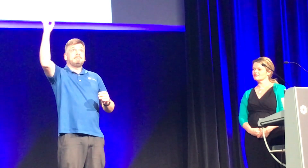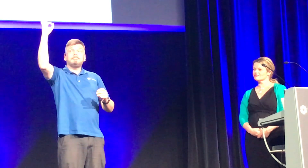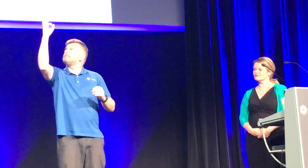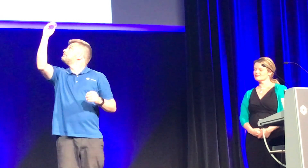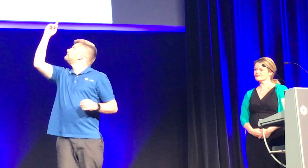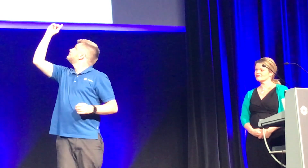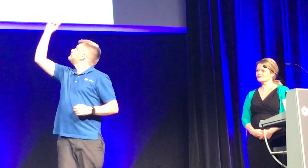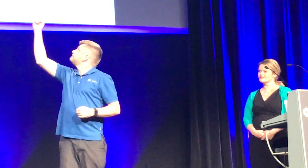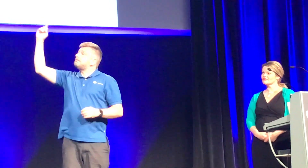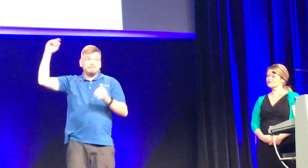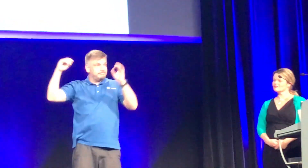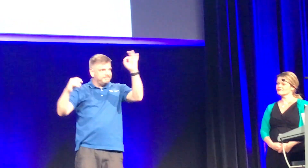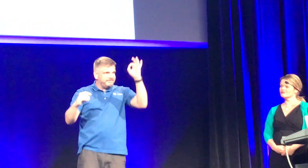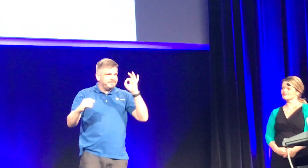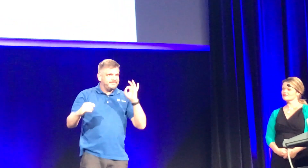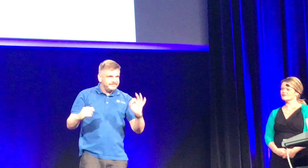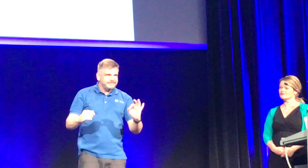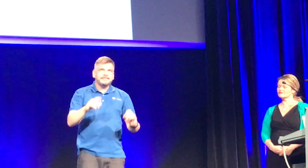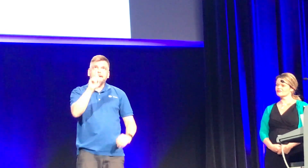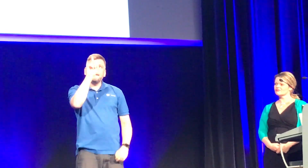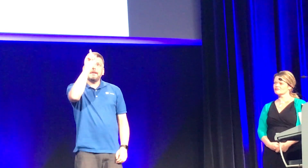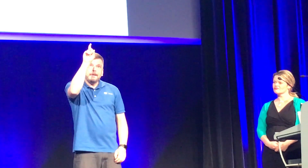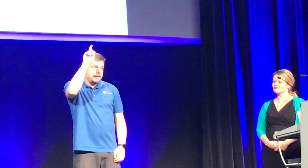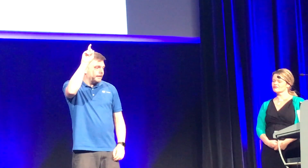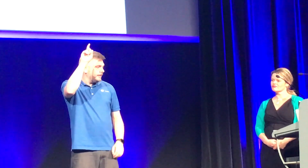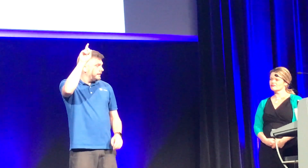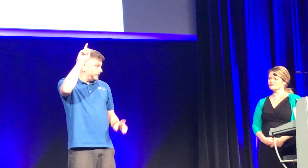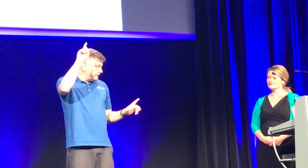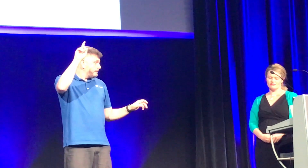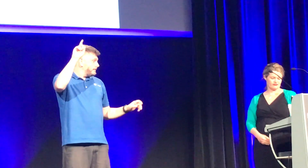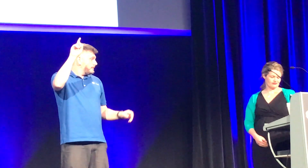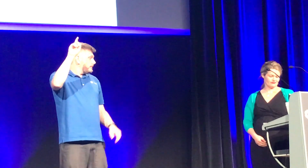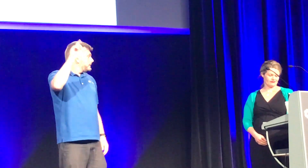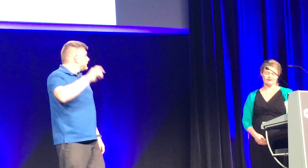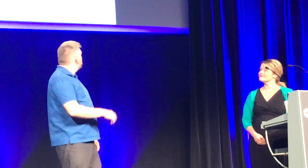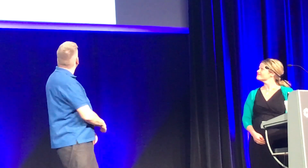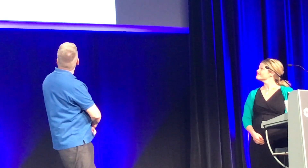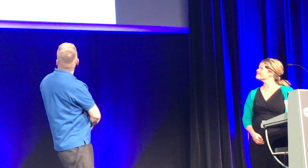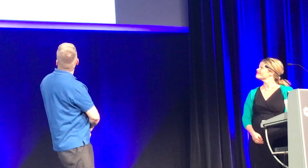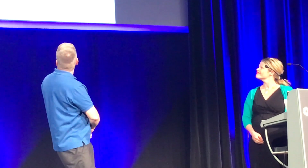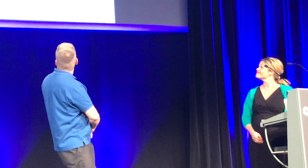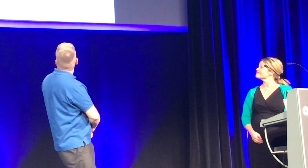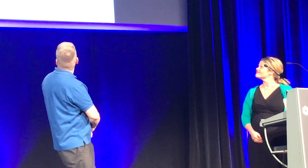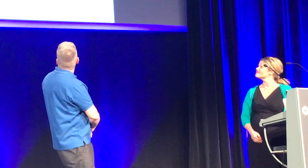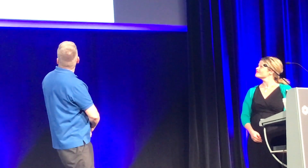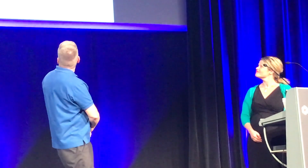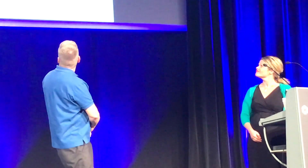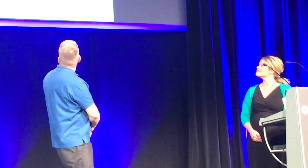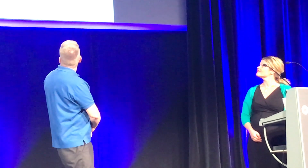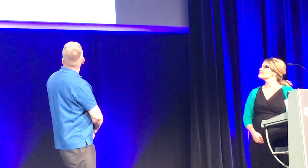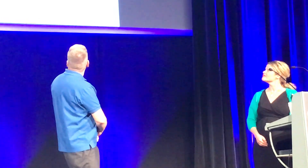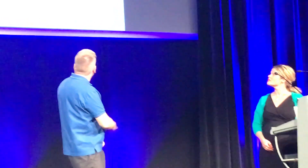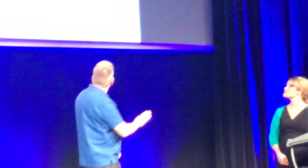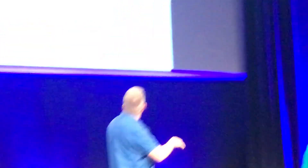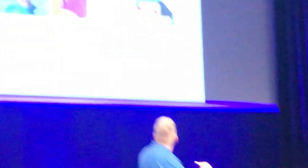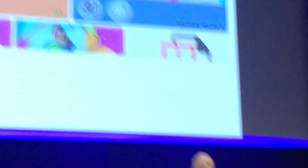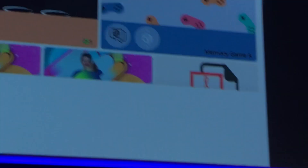So you can see the symbols across the top and also down the side of the page, which if you want to search, you just need to click on one of